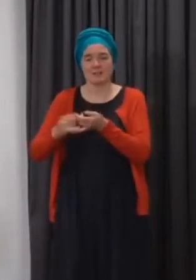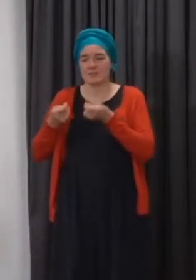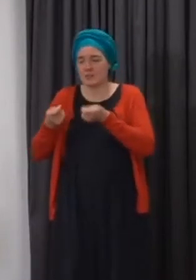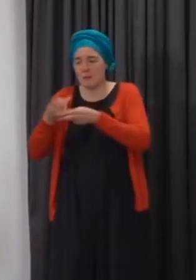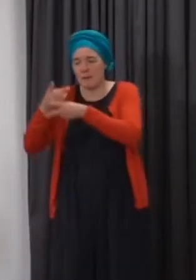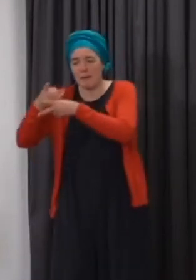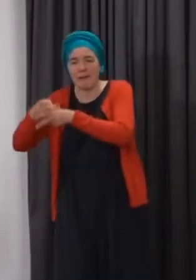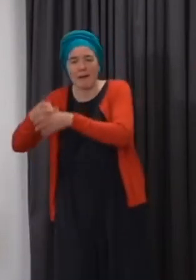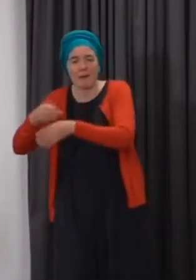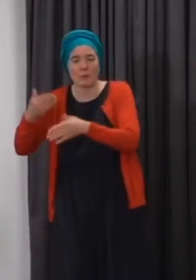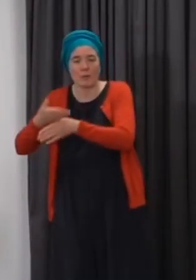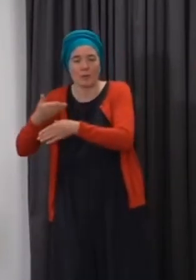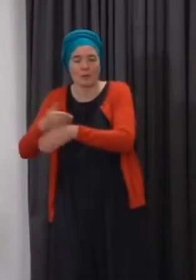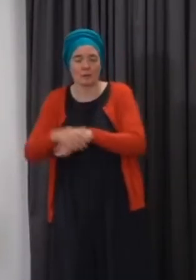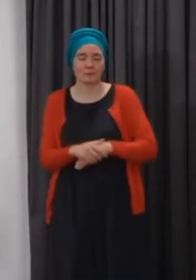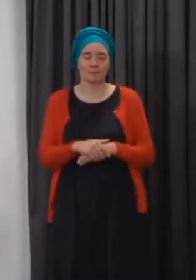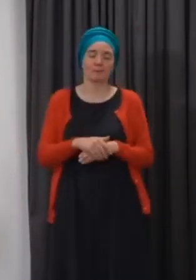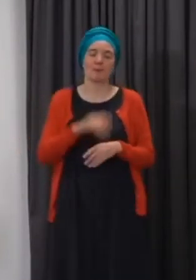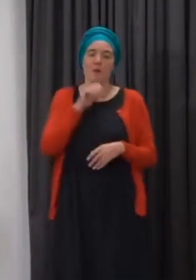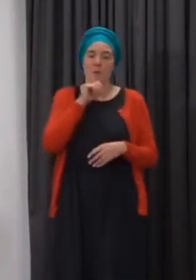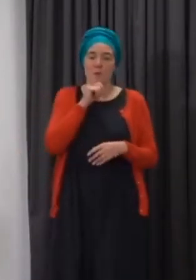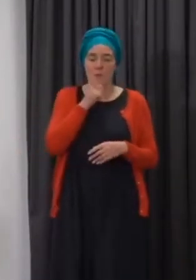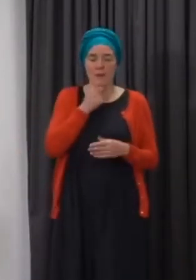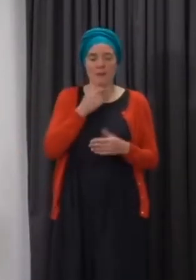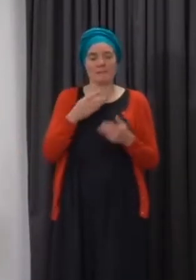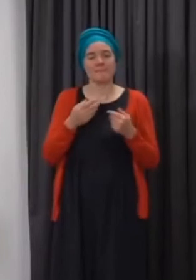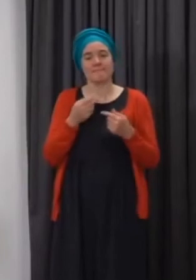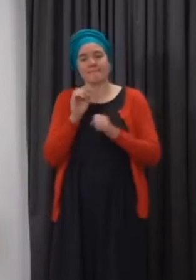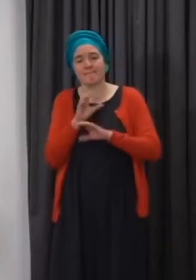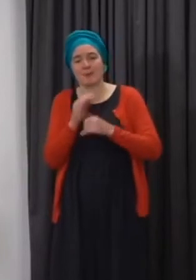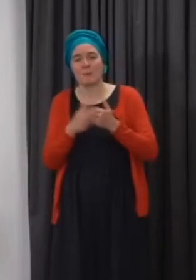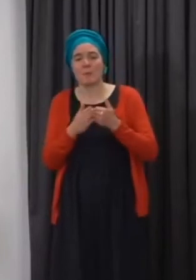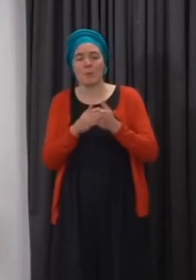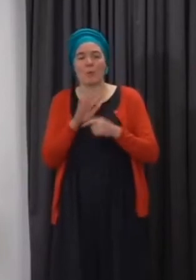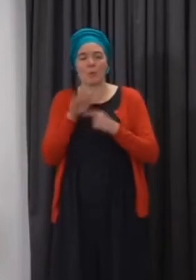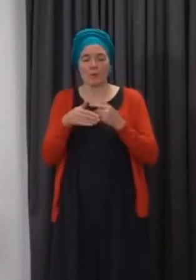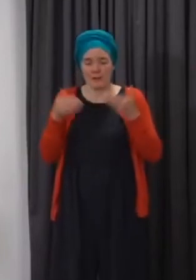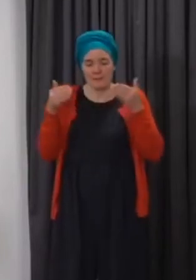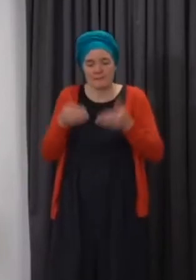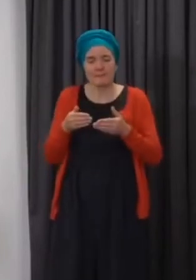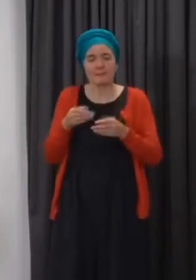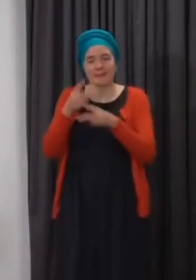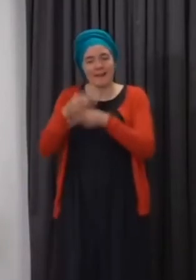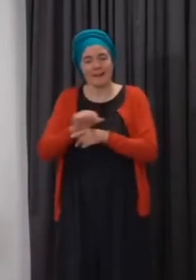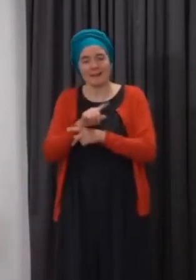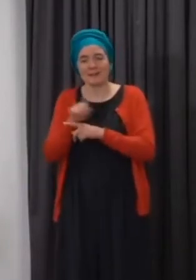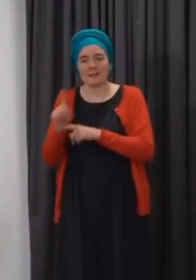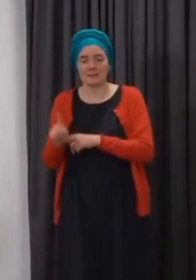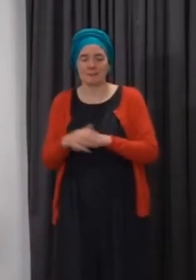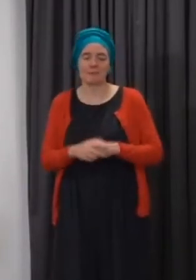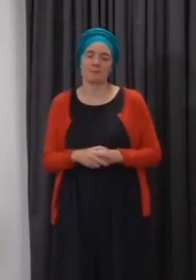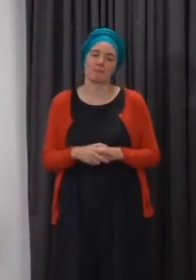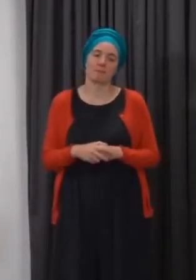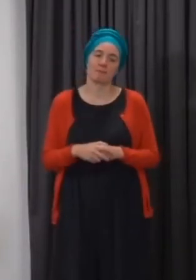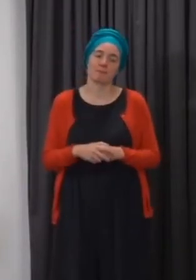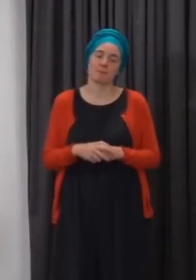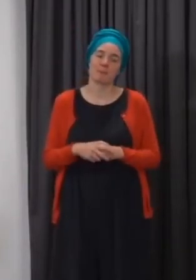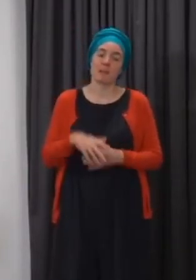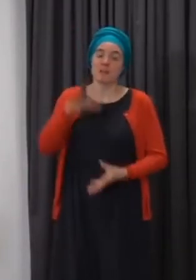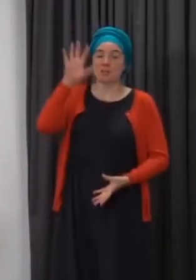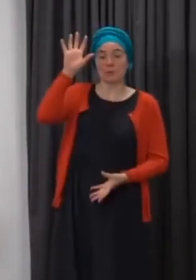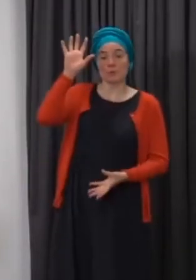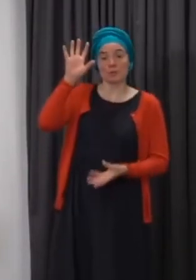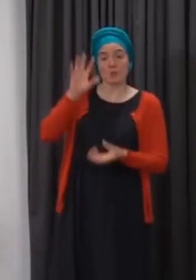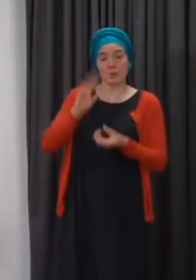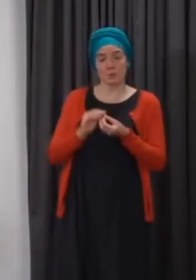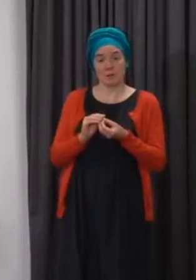in a bit. Up to yesterday, based on our operational data, the total number of people admitted to hospital with coronavirus symptoms